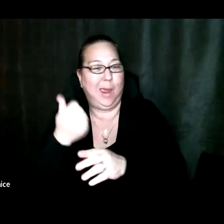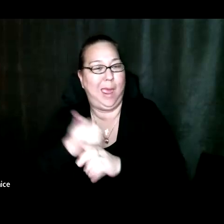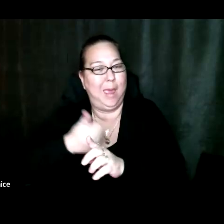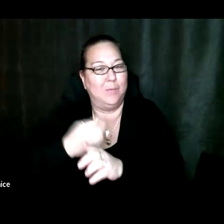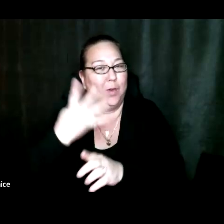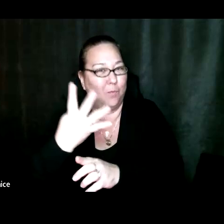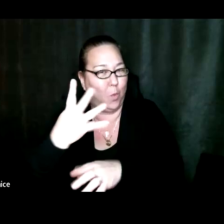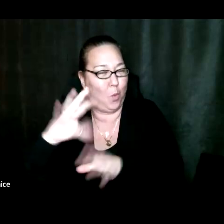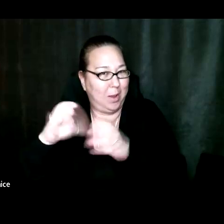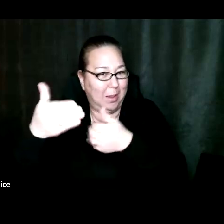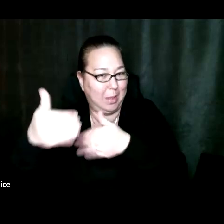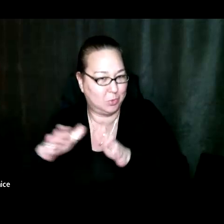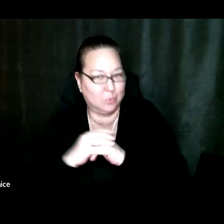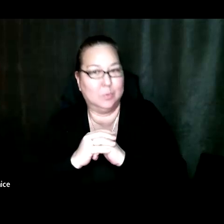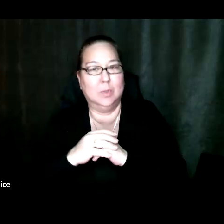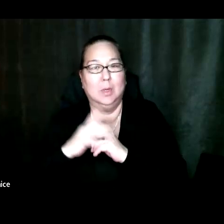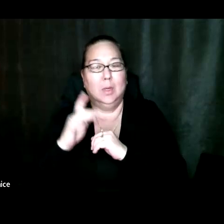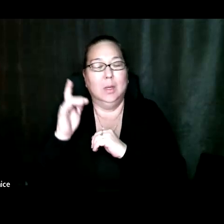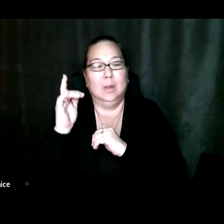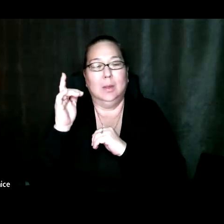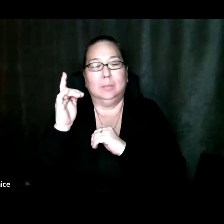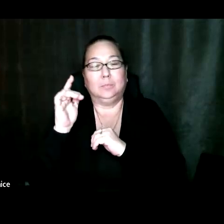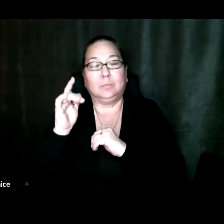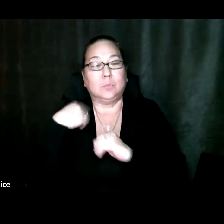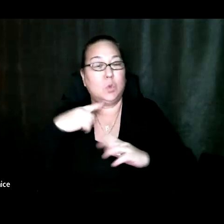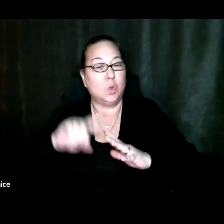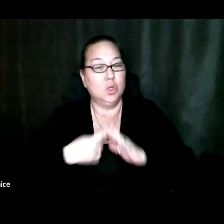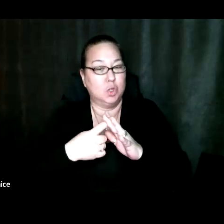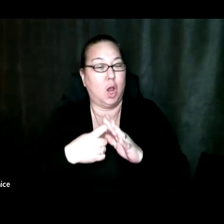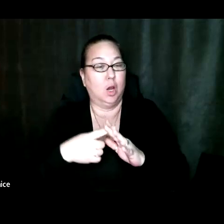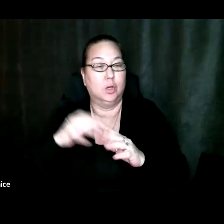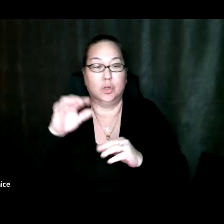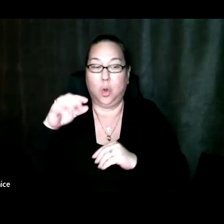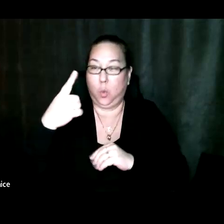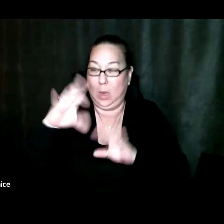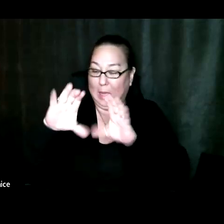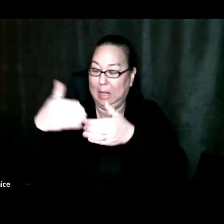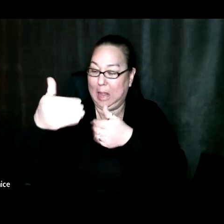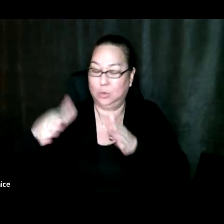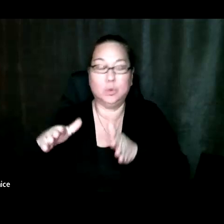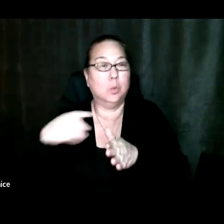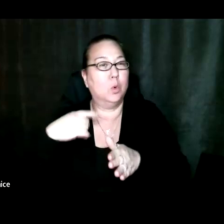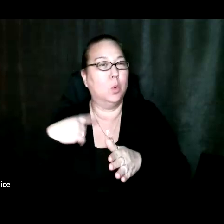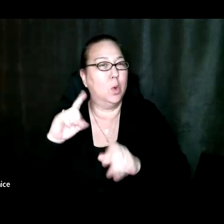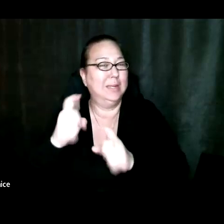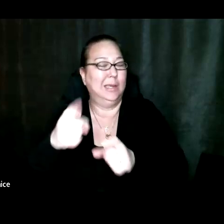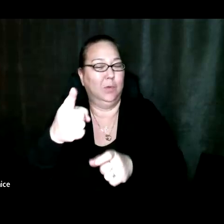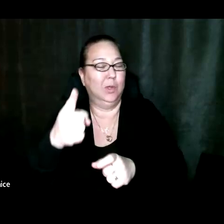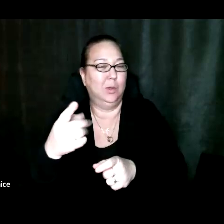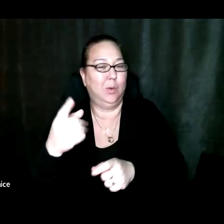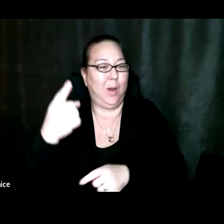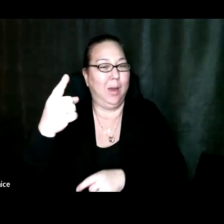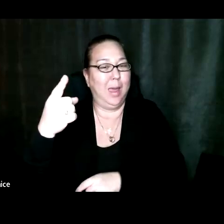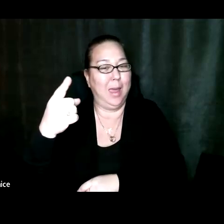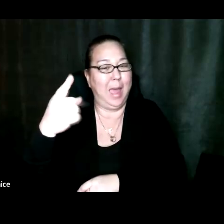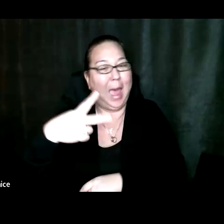and instead say, even if you're only starting 1 classroom, we're going to give you a half-time position. And then even if you only